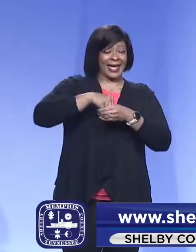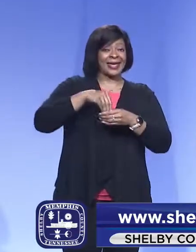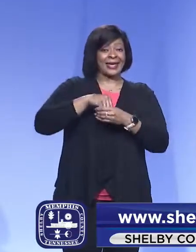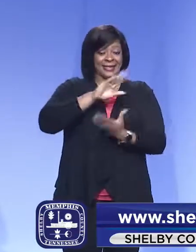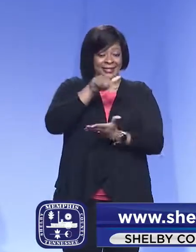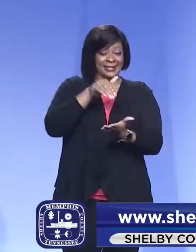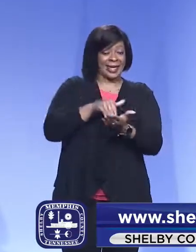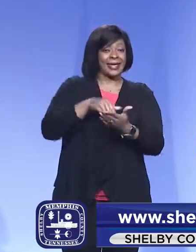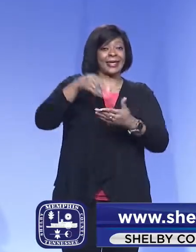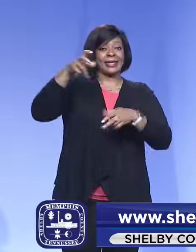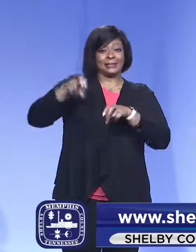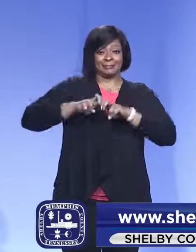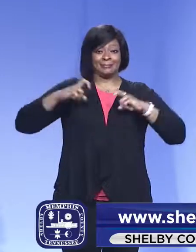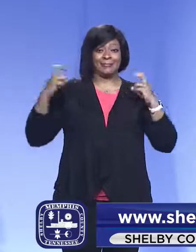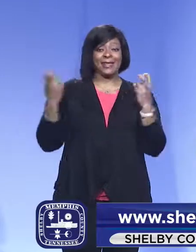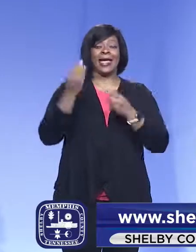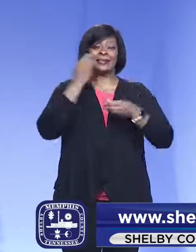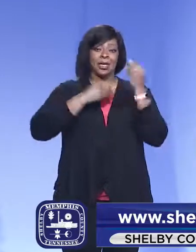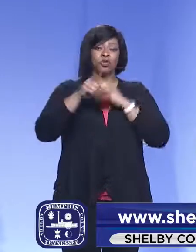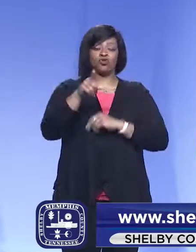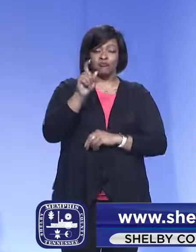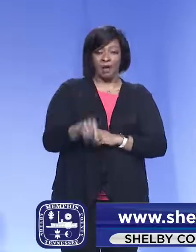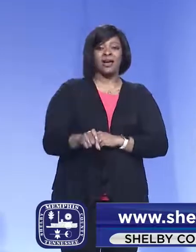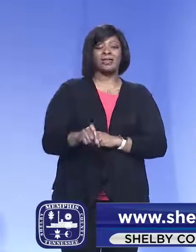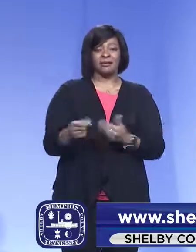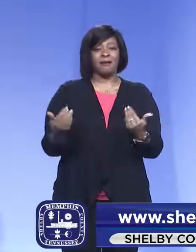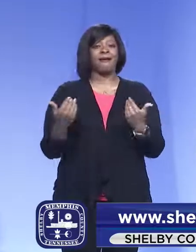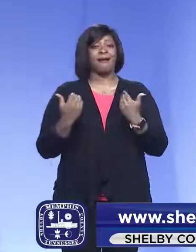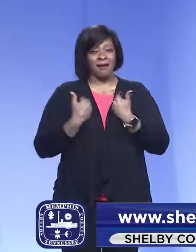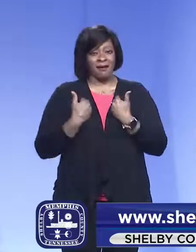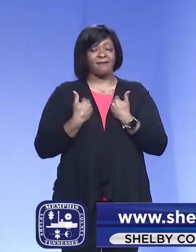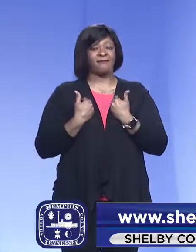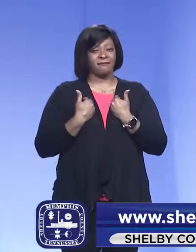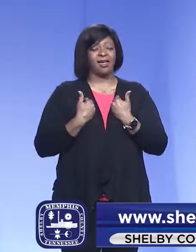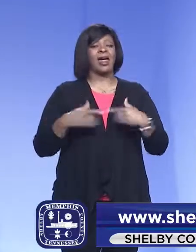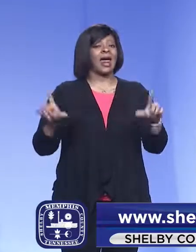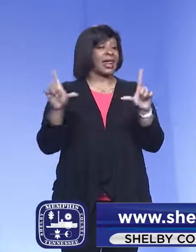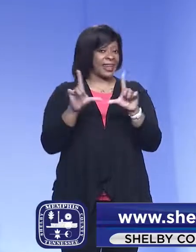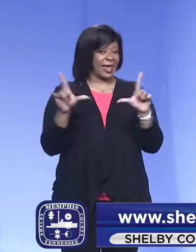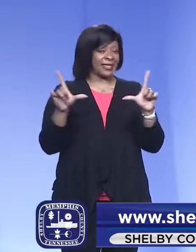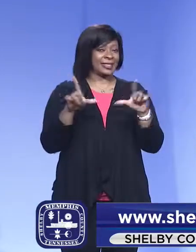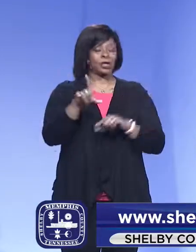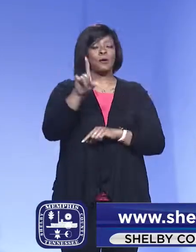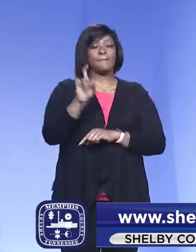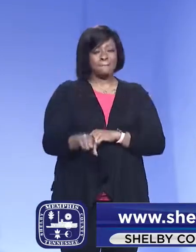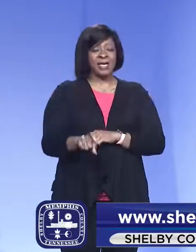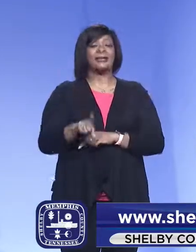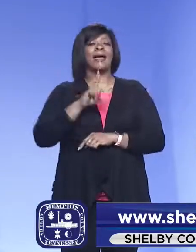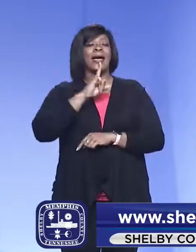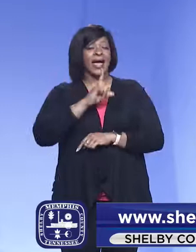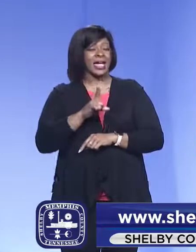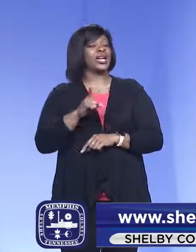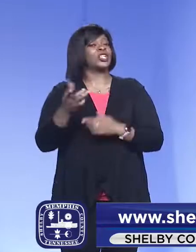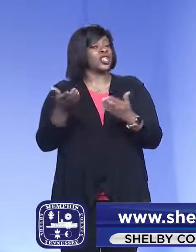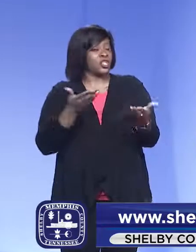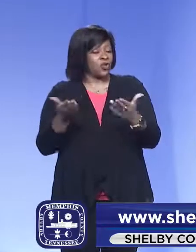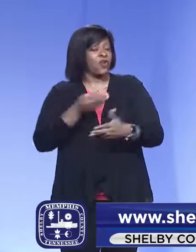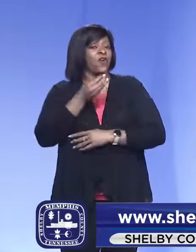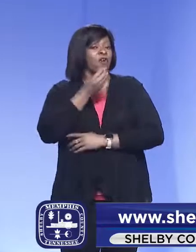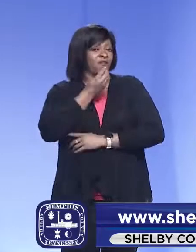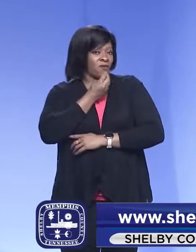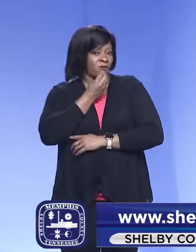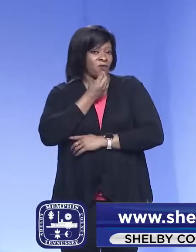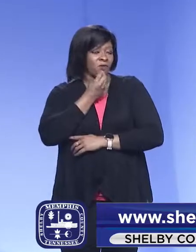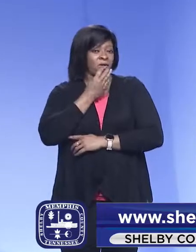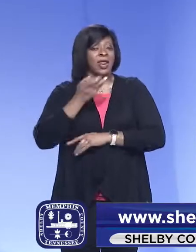on-site indoor dining, you must have a license and you must actually be serving food